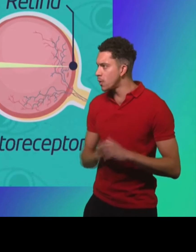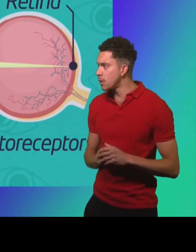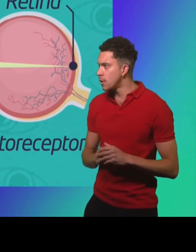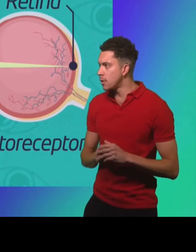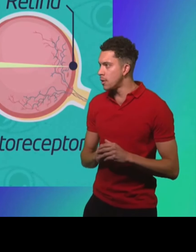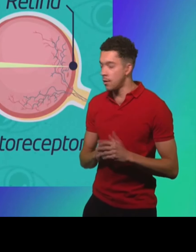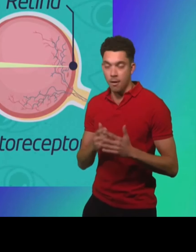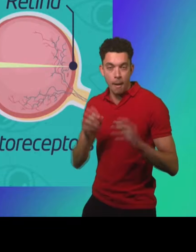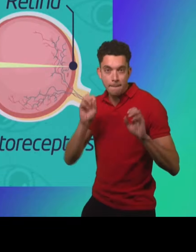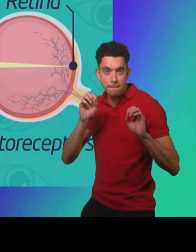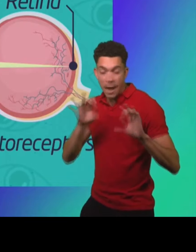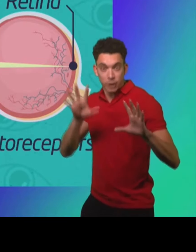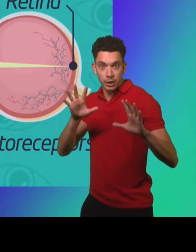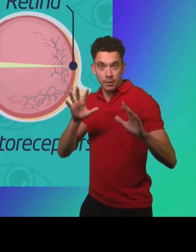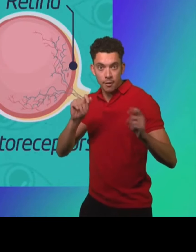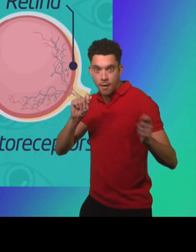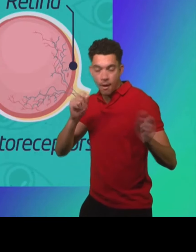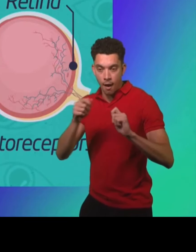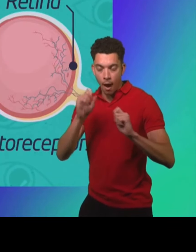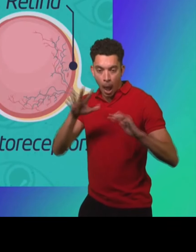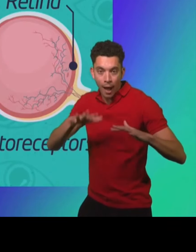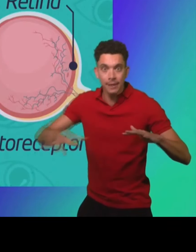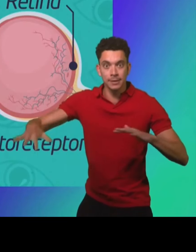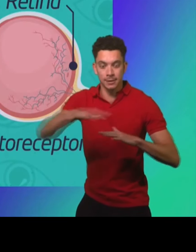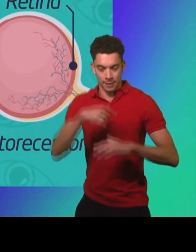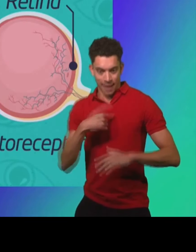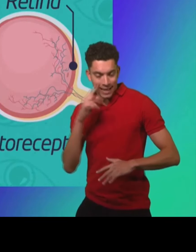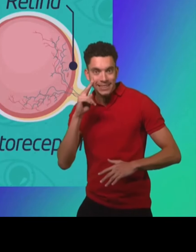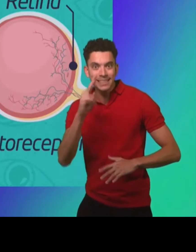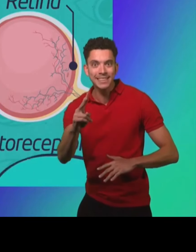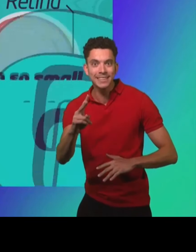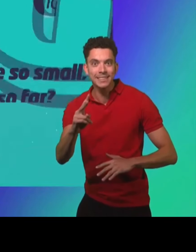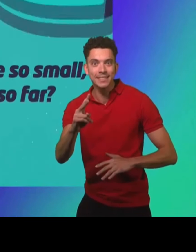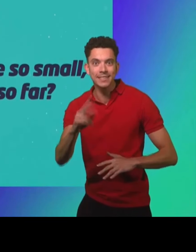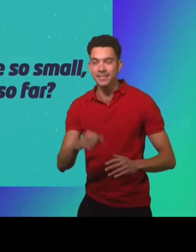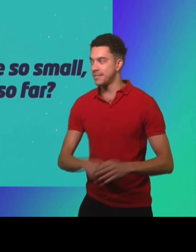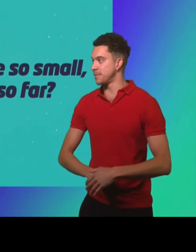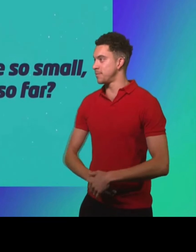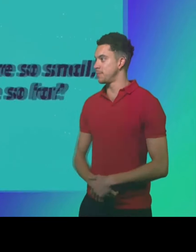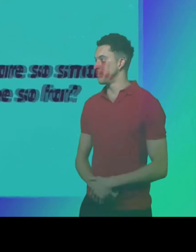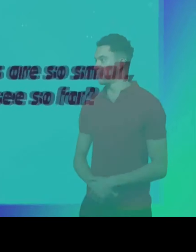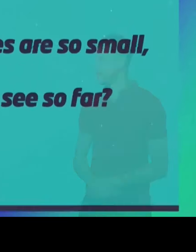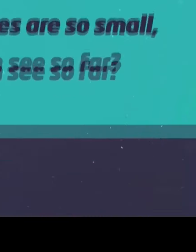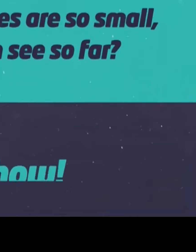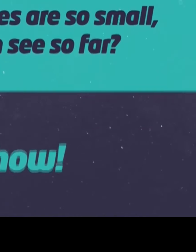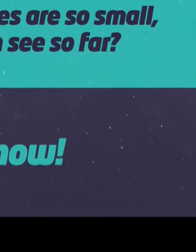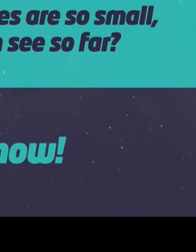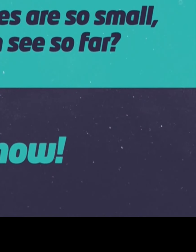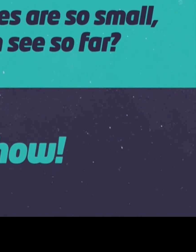by some sort of magic convert these light signals into what we see.